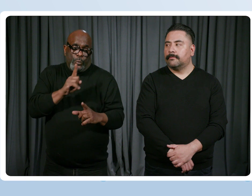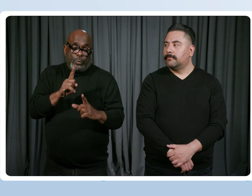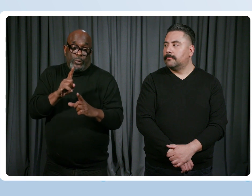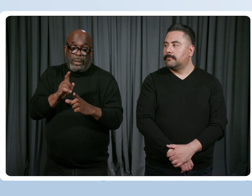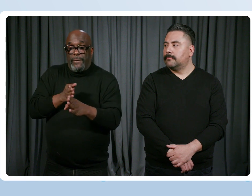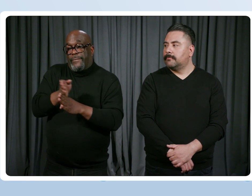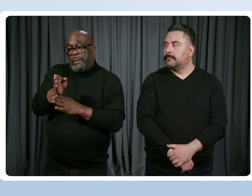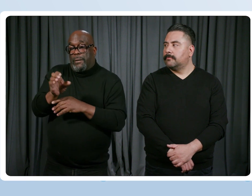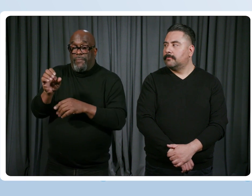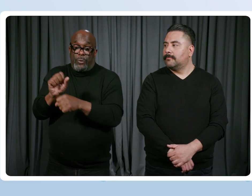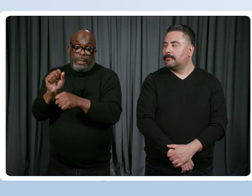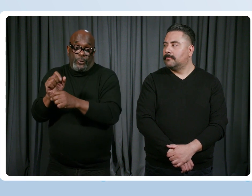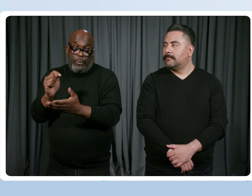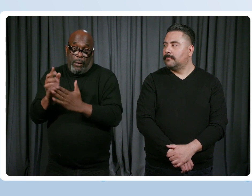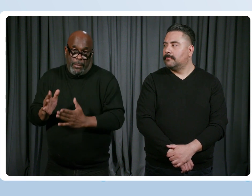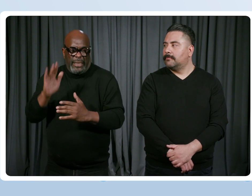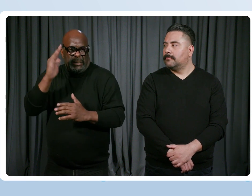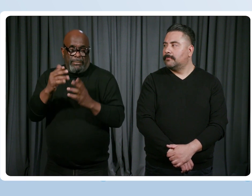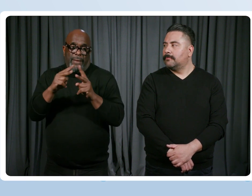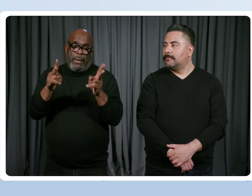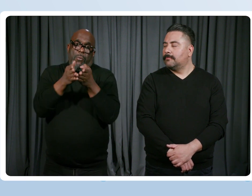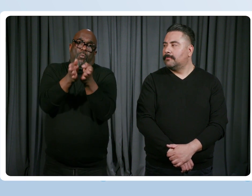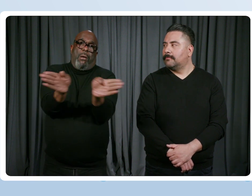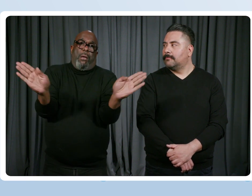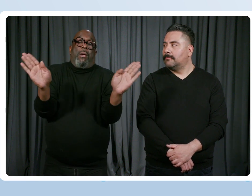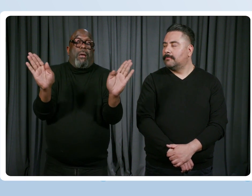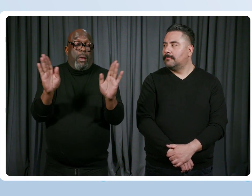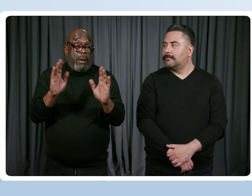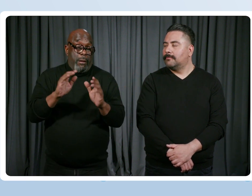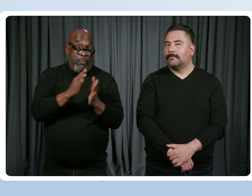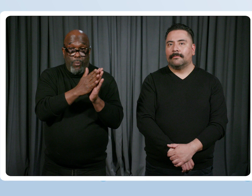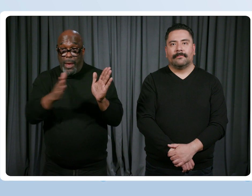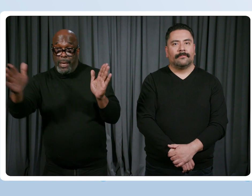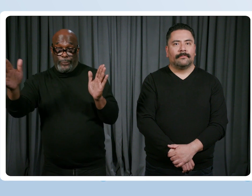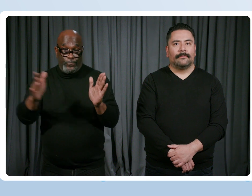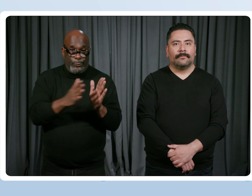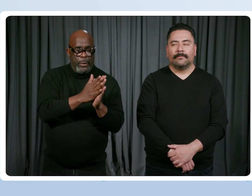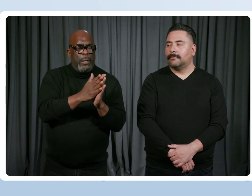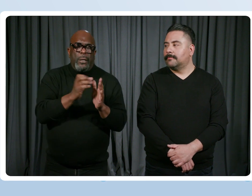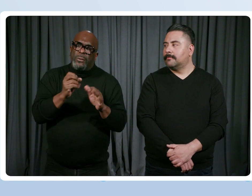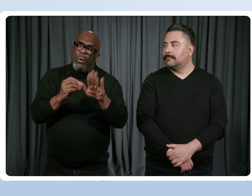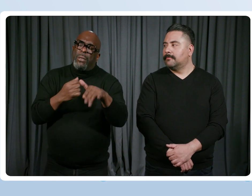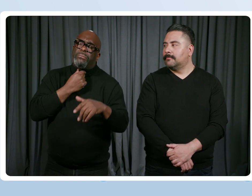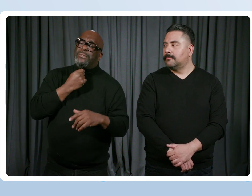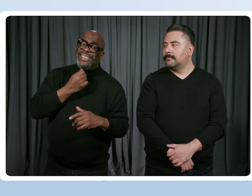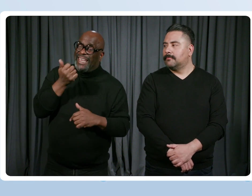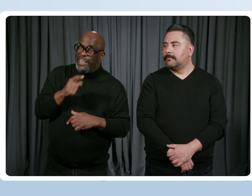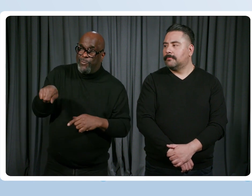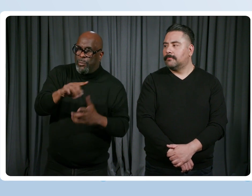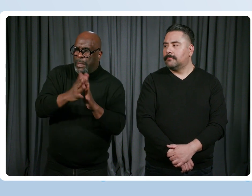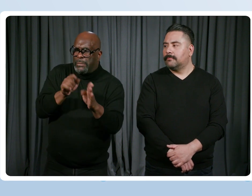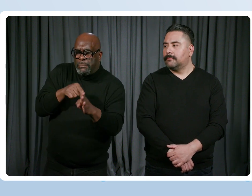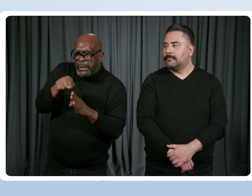occupational therapy. Like, it sounds like a very wide range. And so I'm just wondering, are either of you like specialists